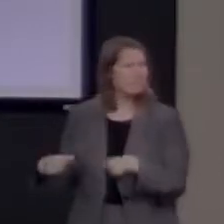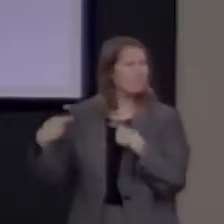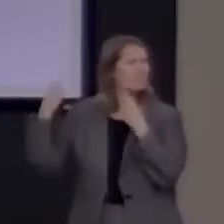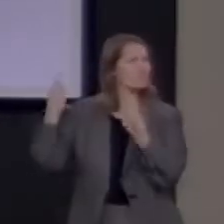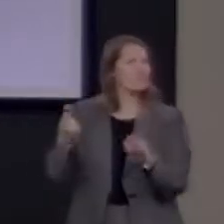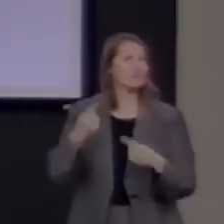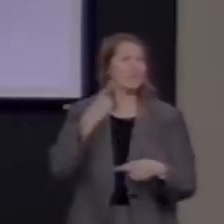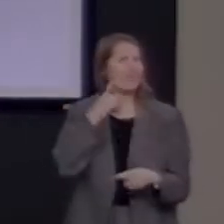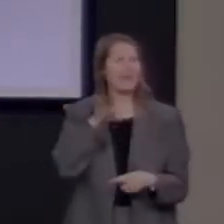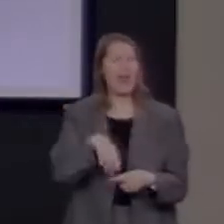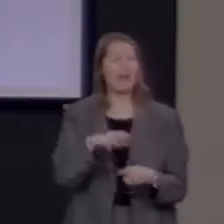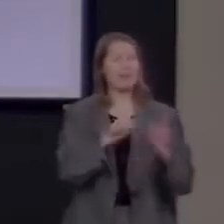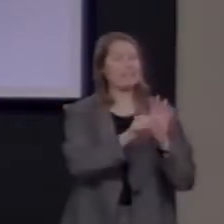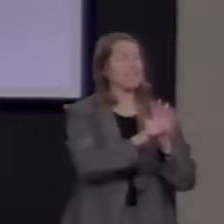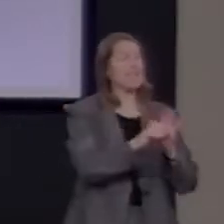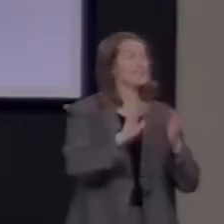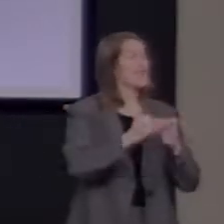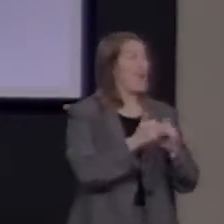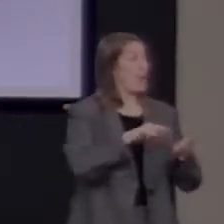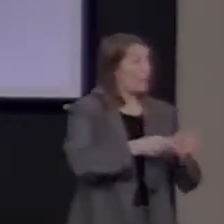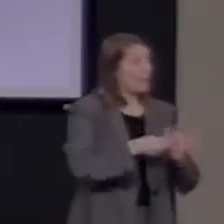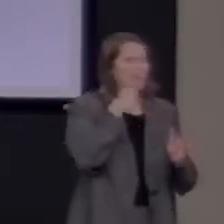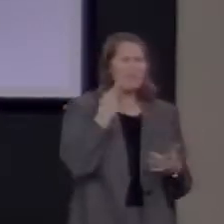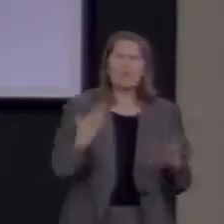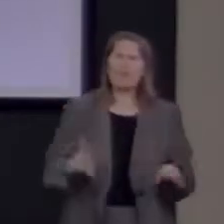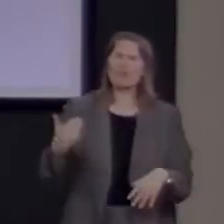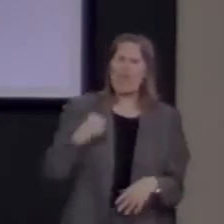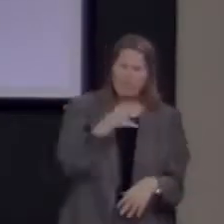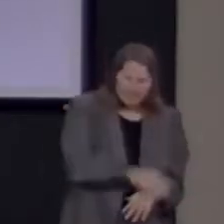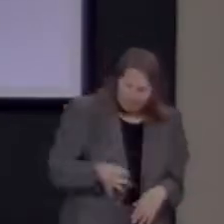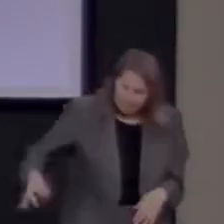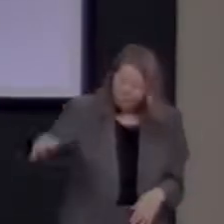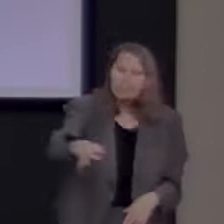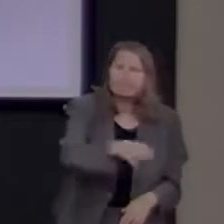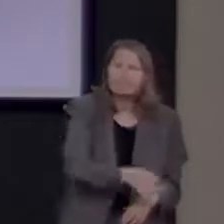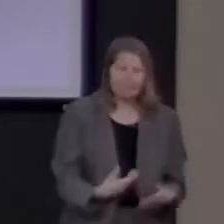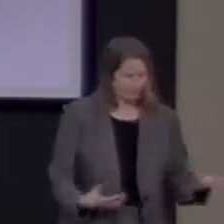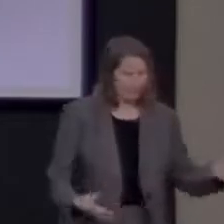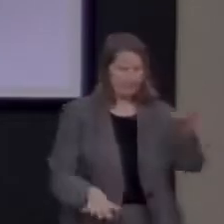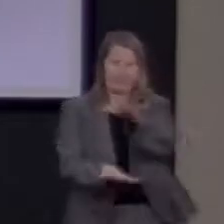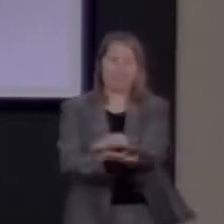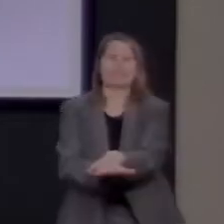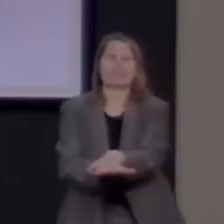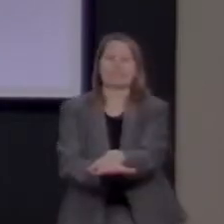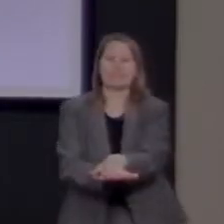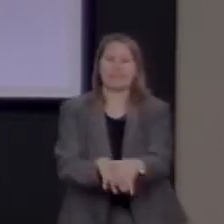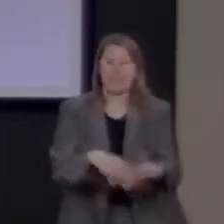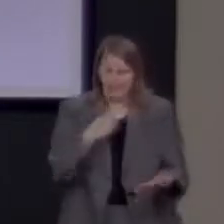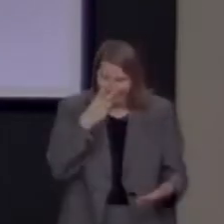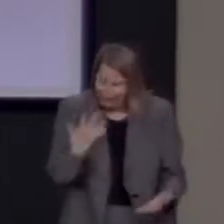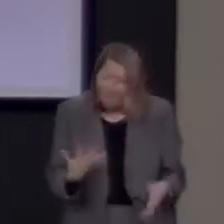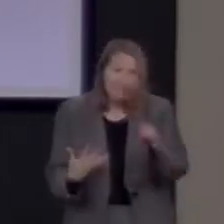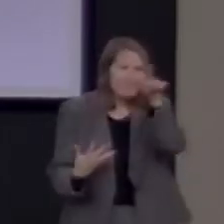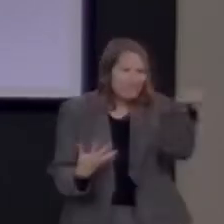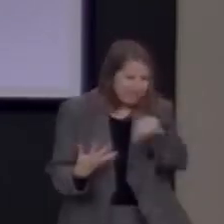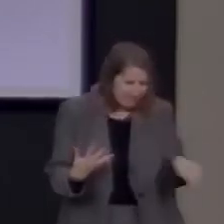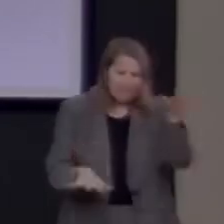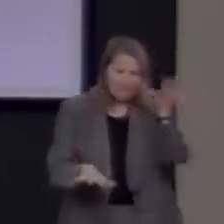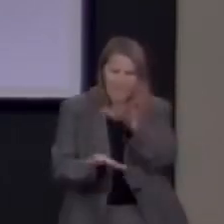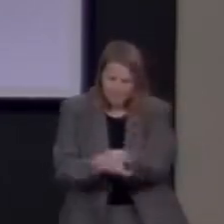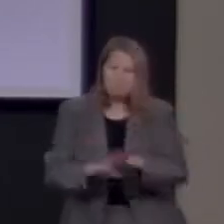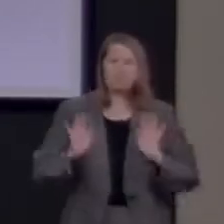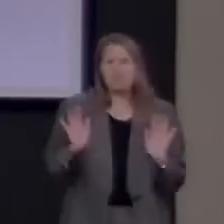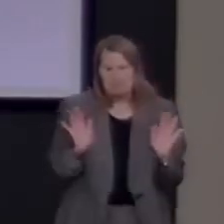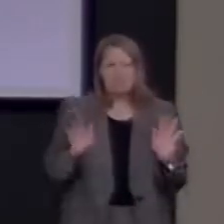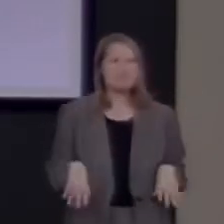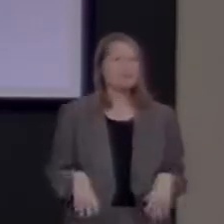that symbols acquire their meaning by being mapped onto a pre-existing approximate system for the representation of number. I think the